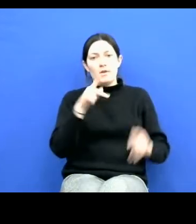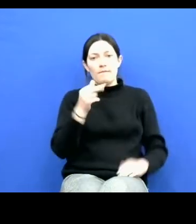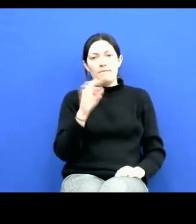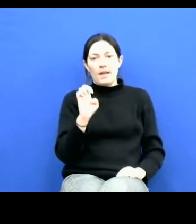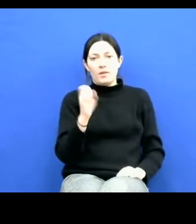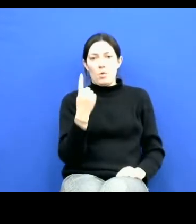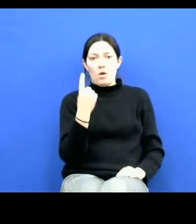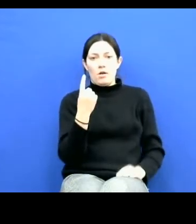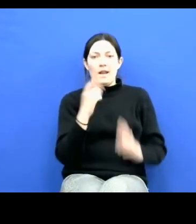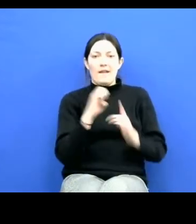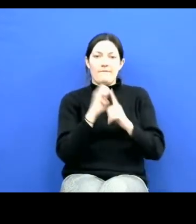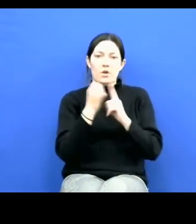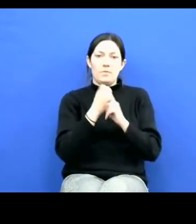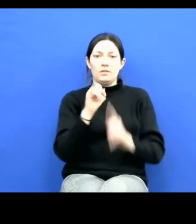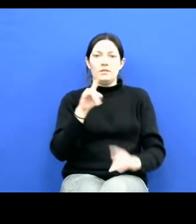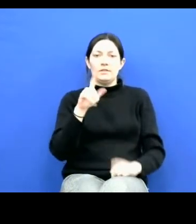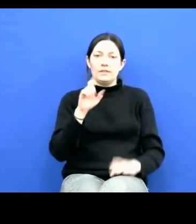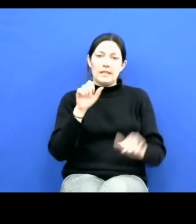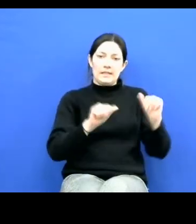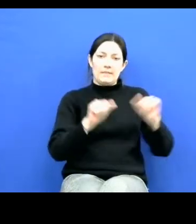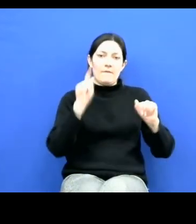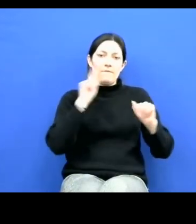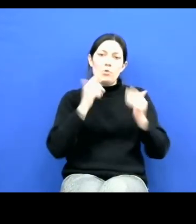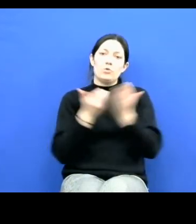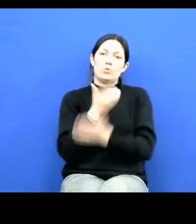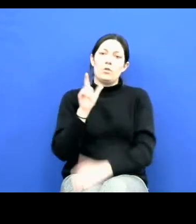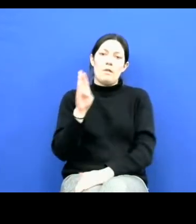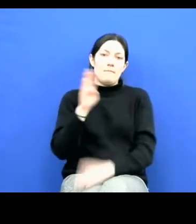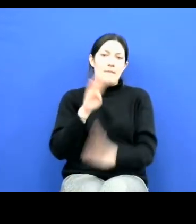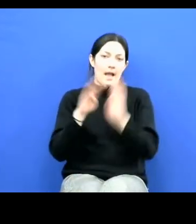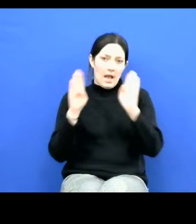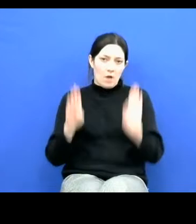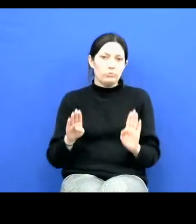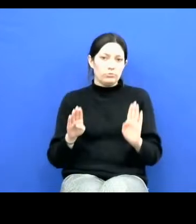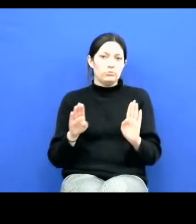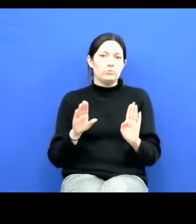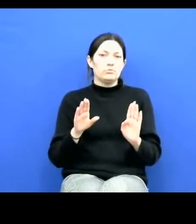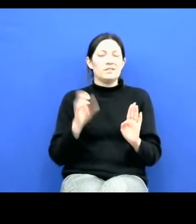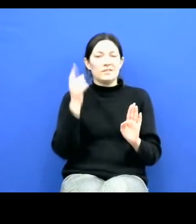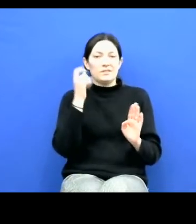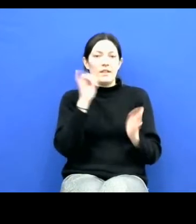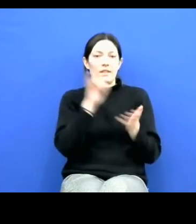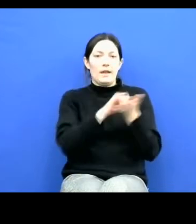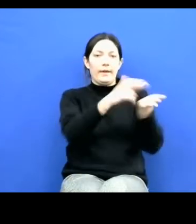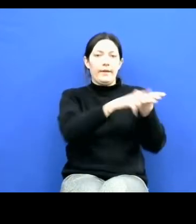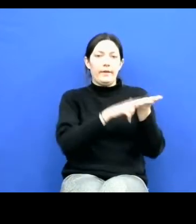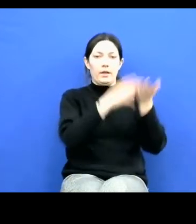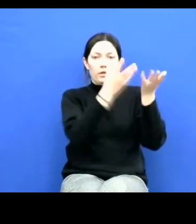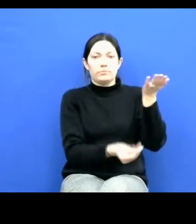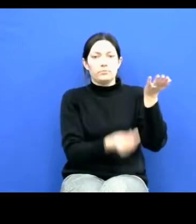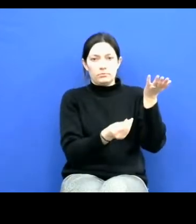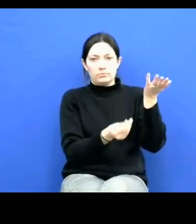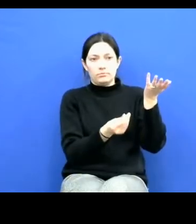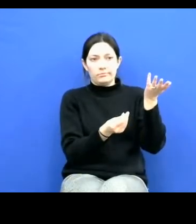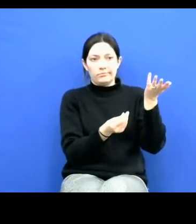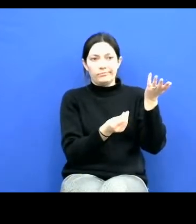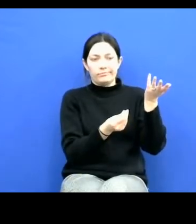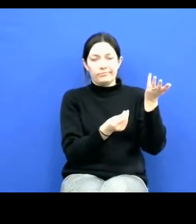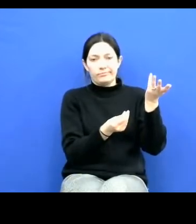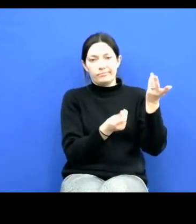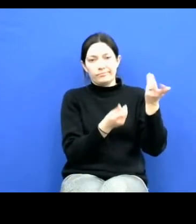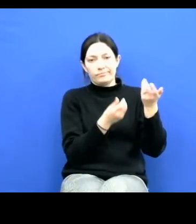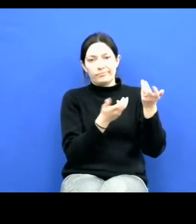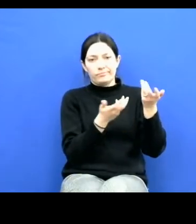site assessment for the new clubhouse. Then the deal fell through. We called back, the lowest